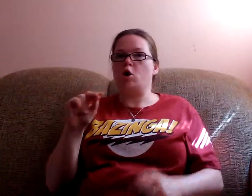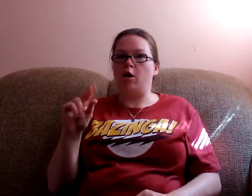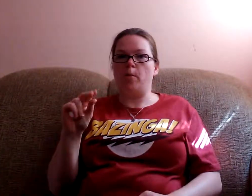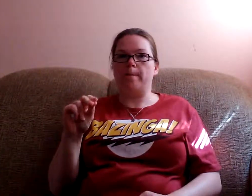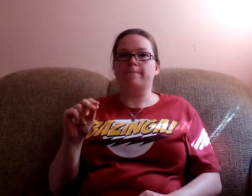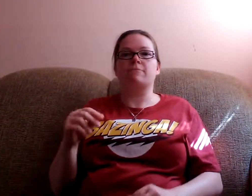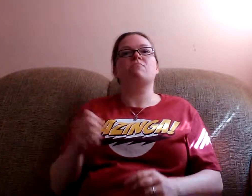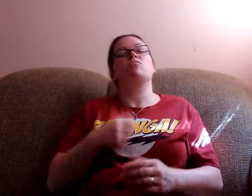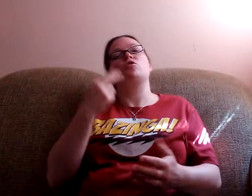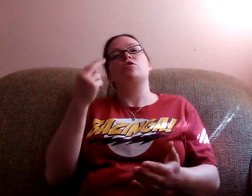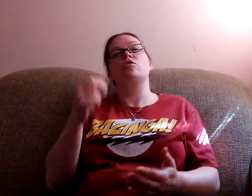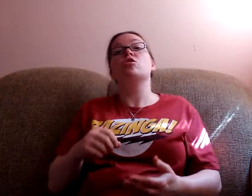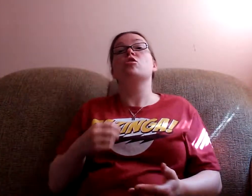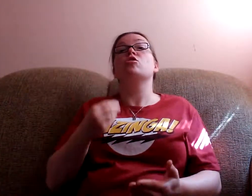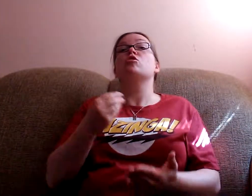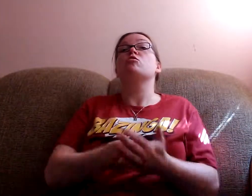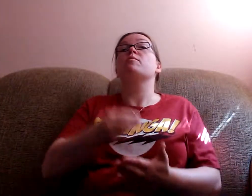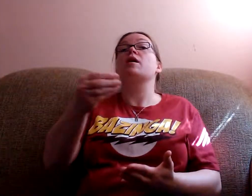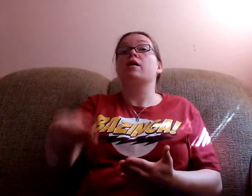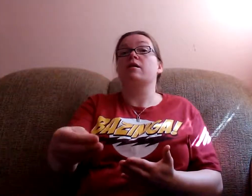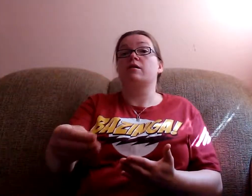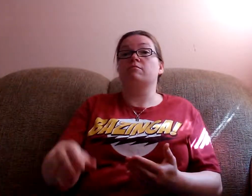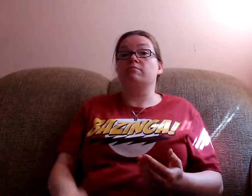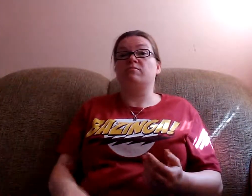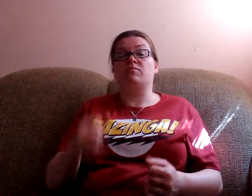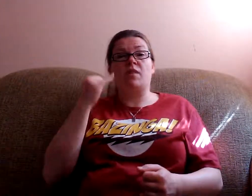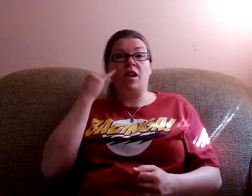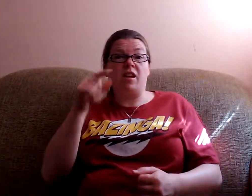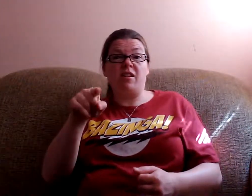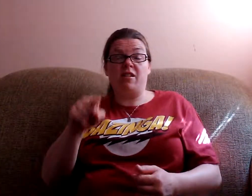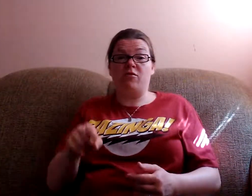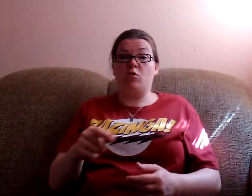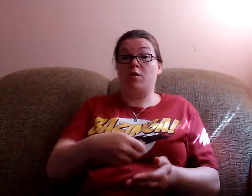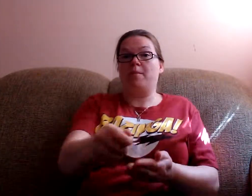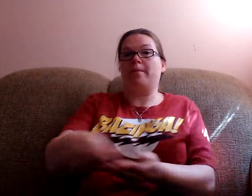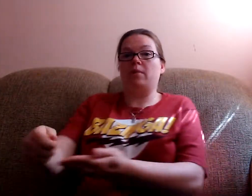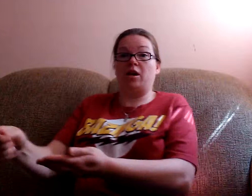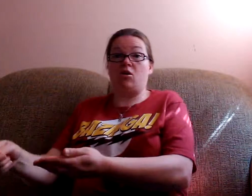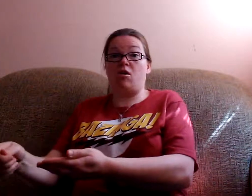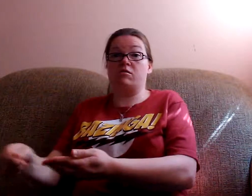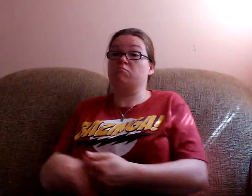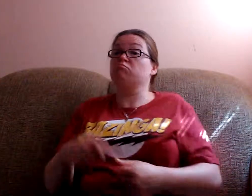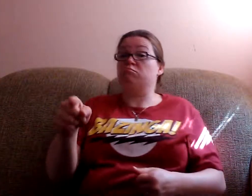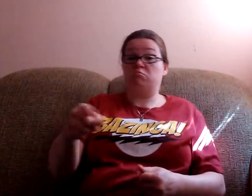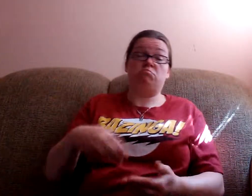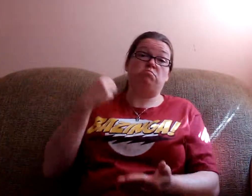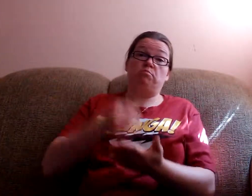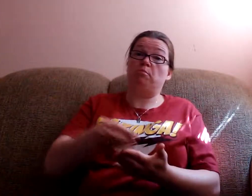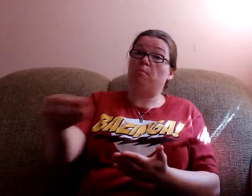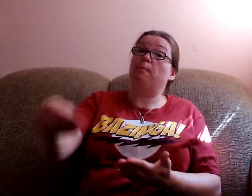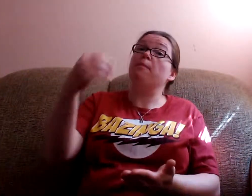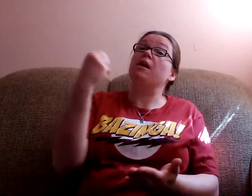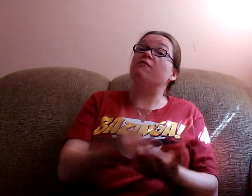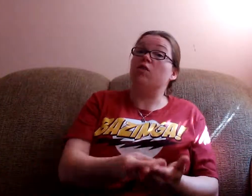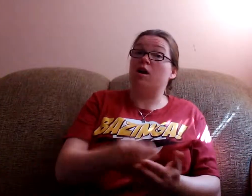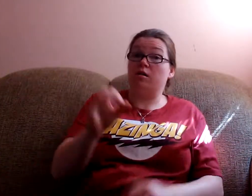fine. If you were caught playing cards, you paid a fine. And suppose your children were not home by 8 o'clock at night, which was